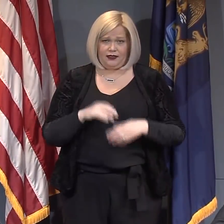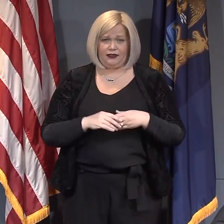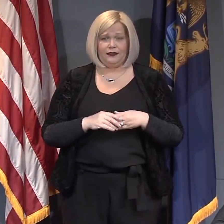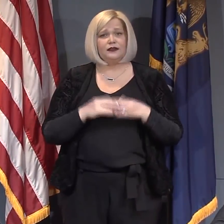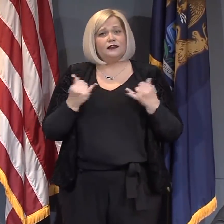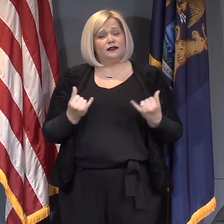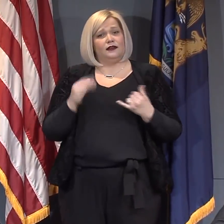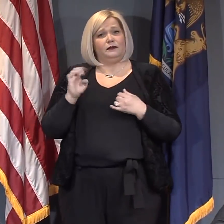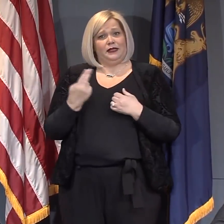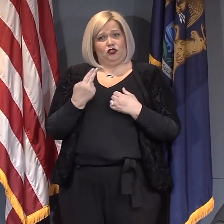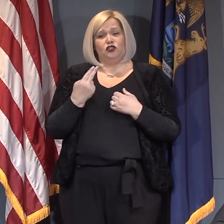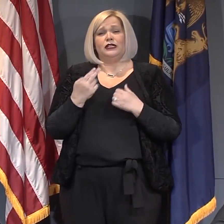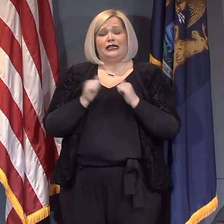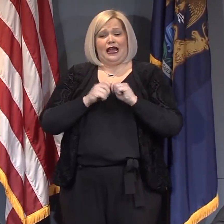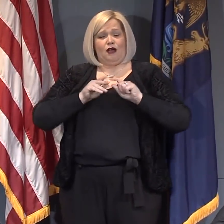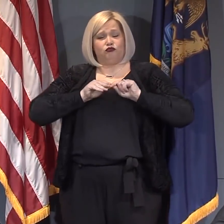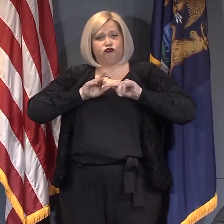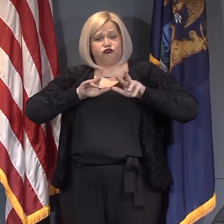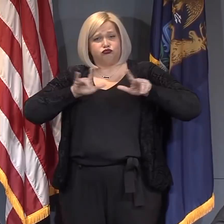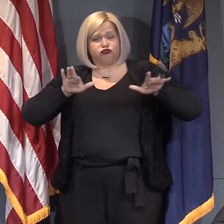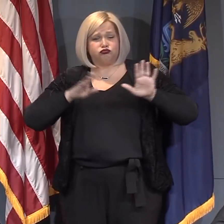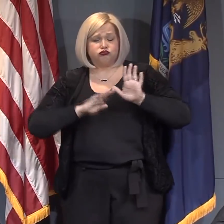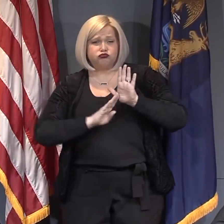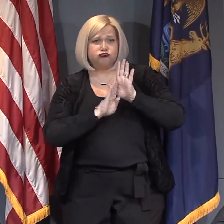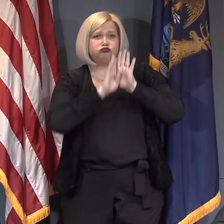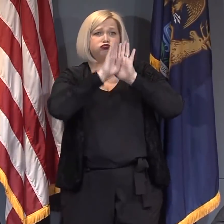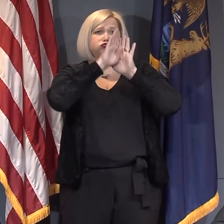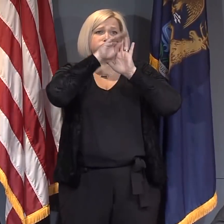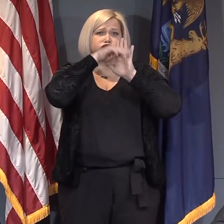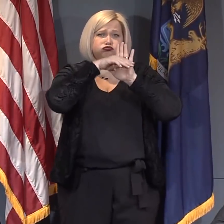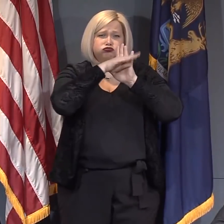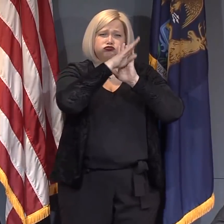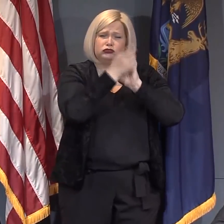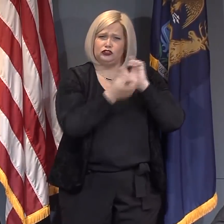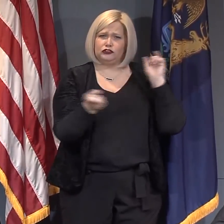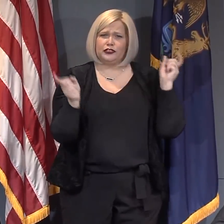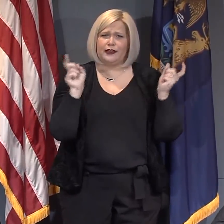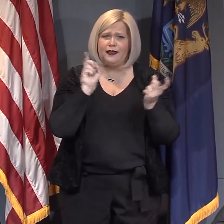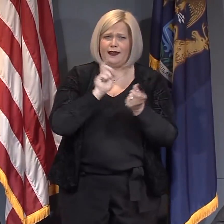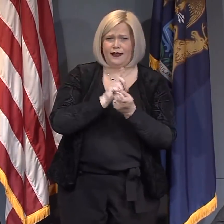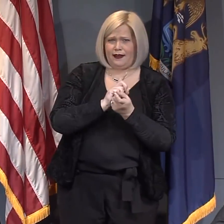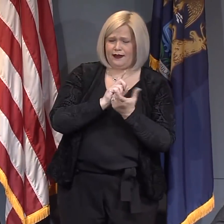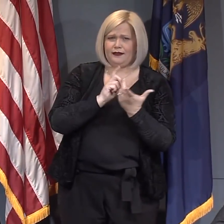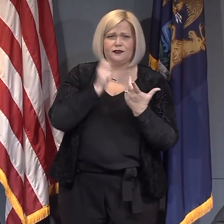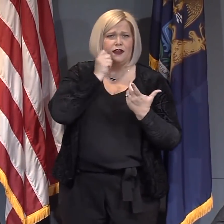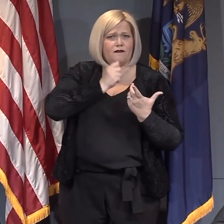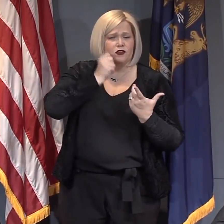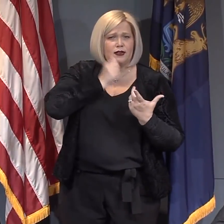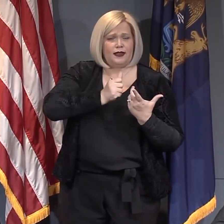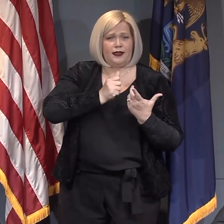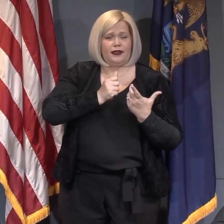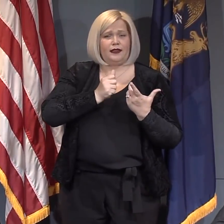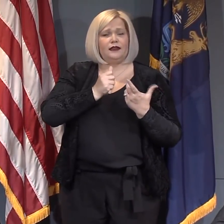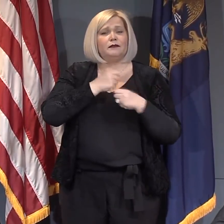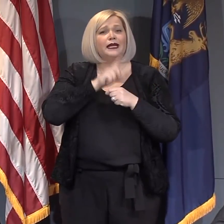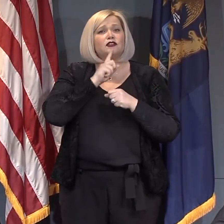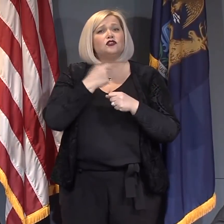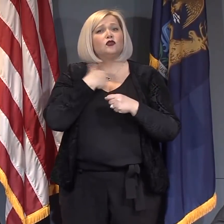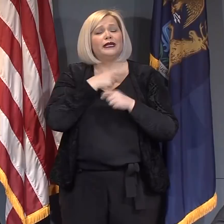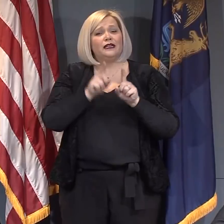of Michigan's epidemic spread curve is still evolving, and social distancing is still